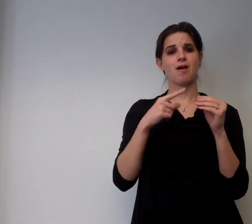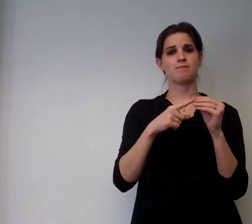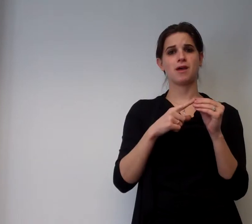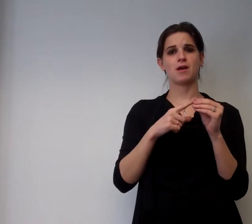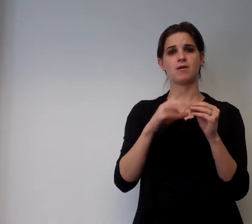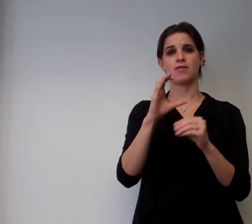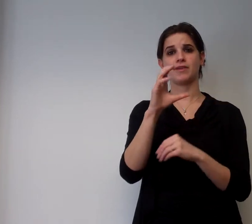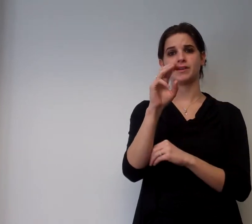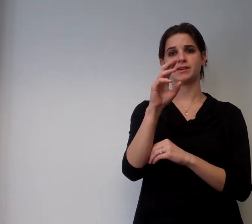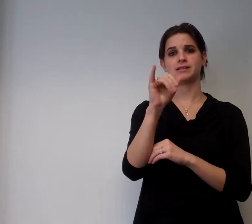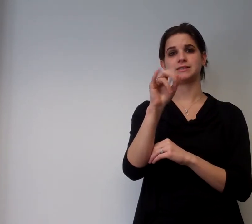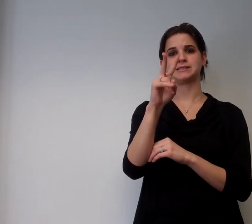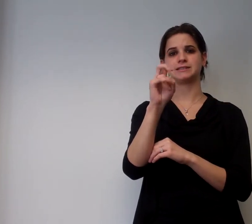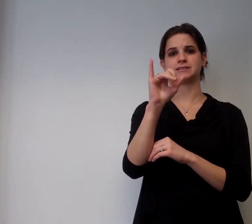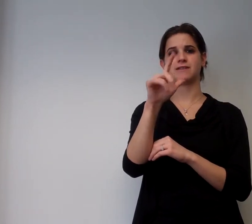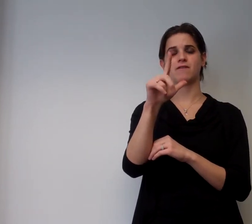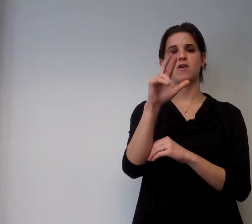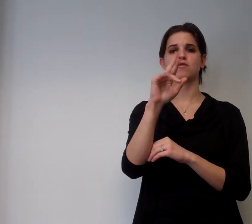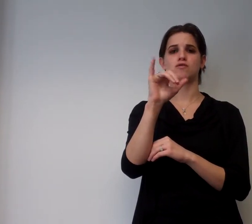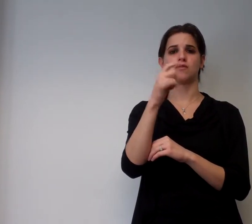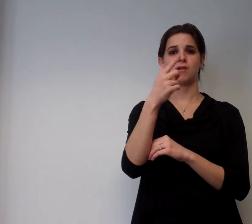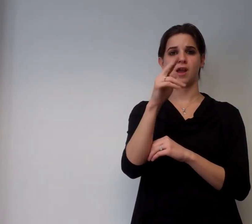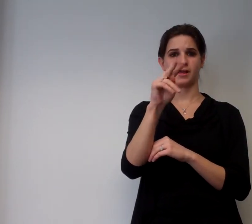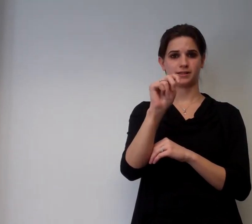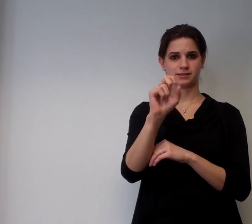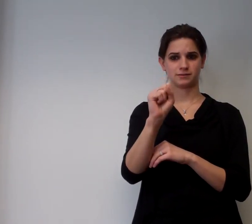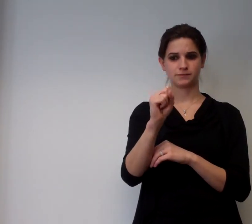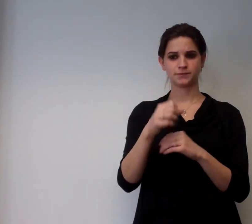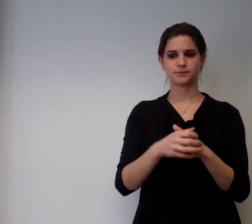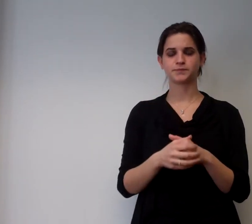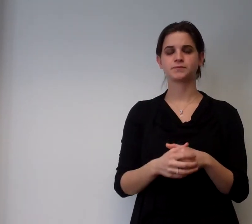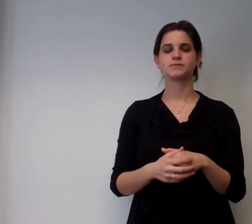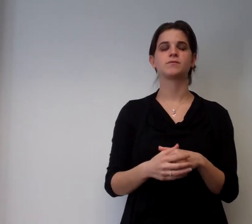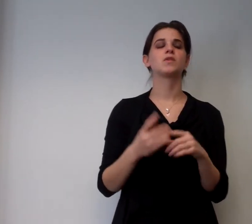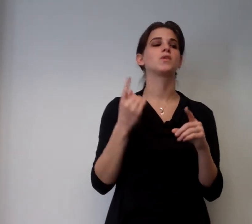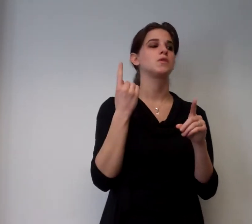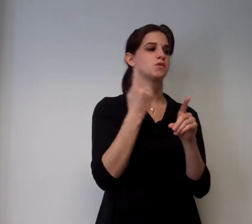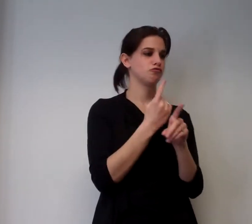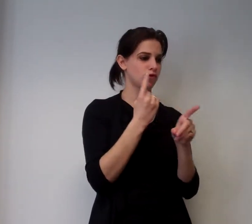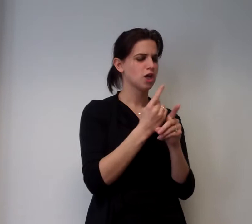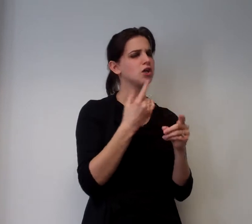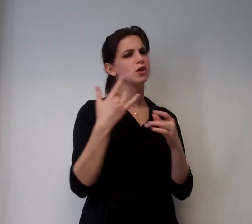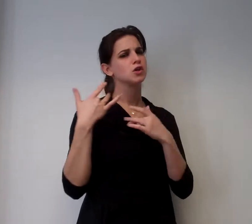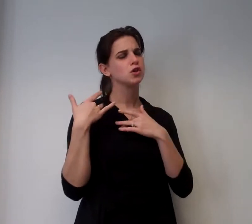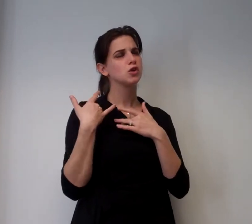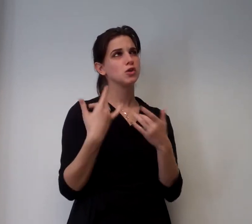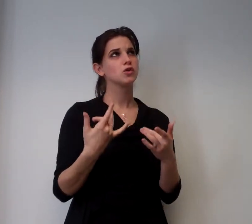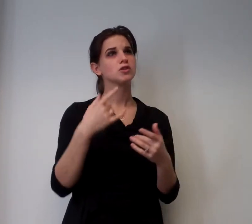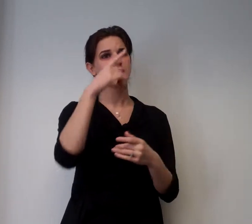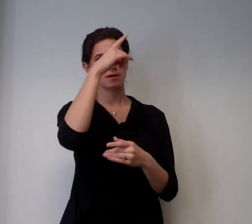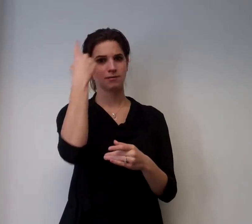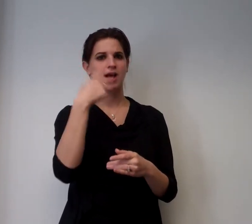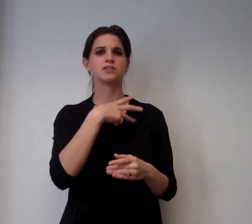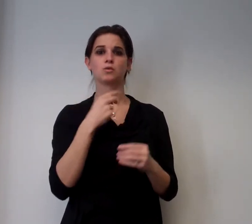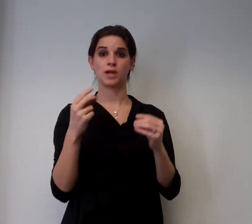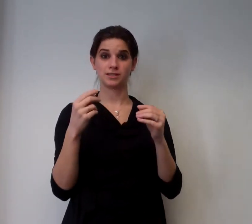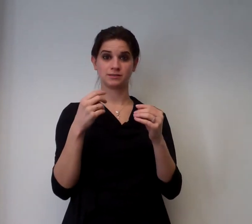us about civil rights. Okay, usually blacks and whites together, people who rode on these buses across the